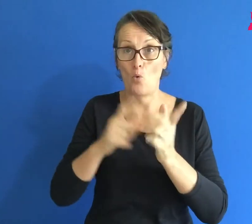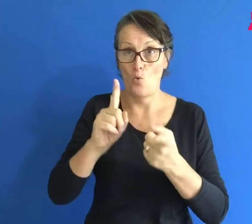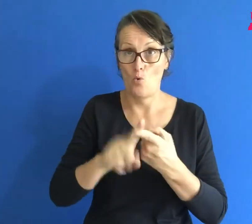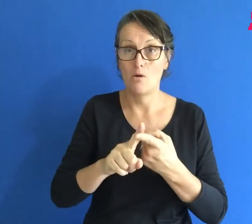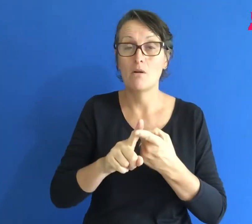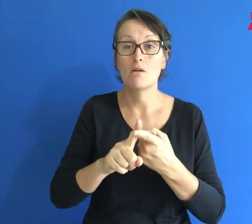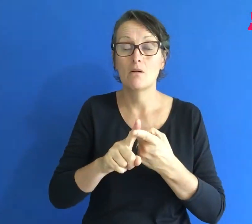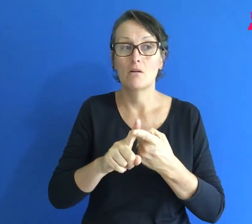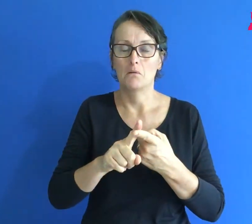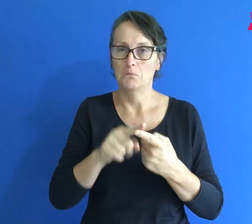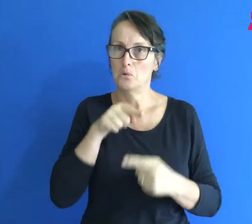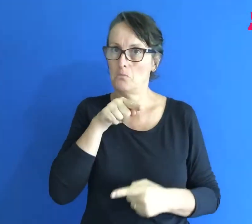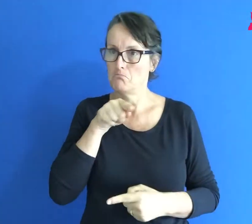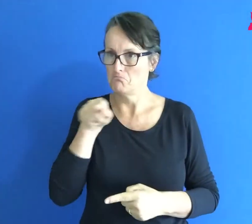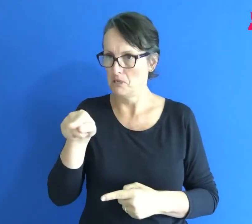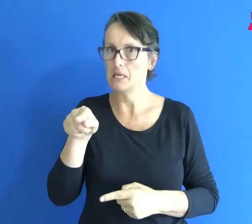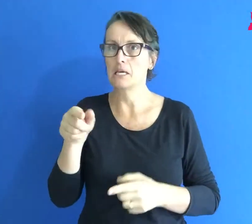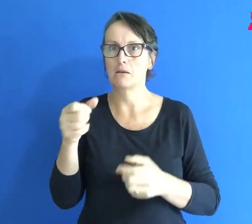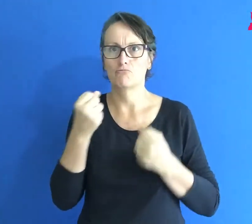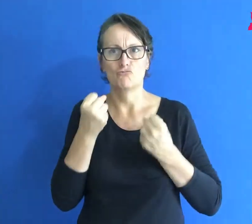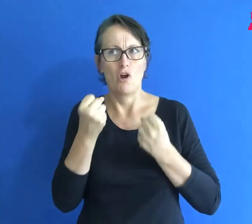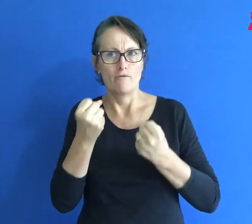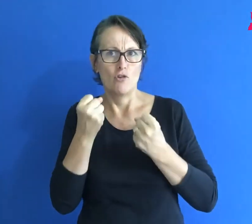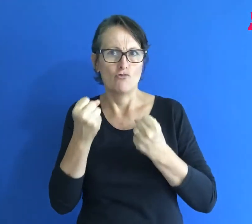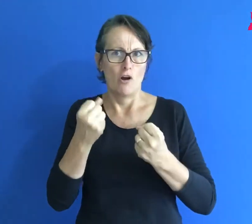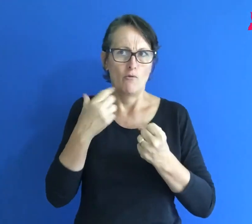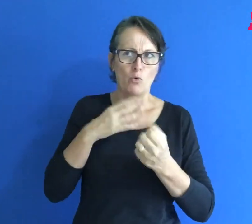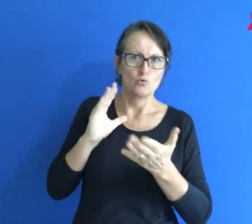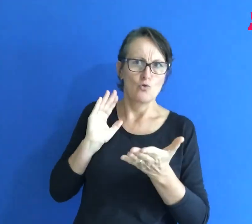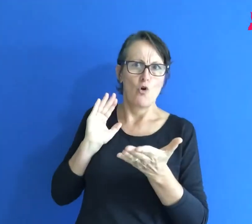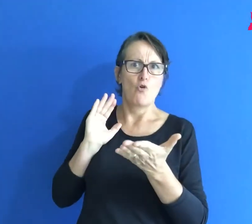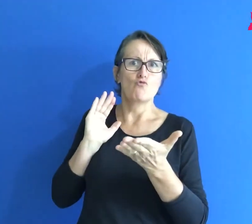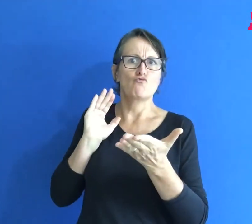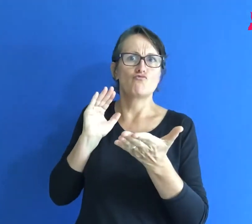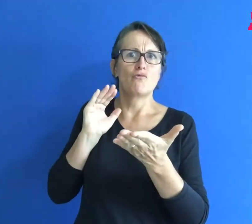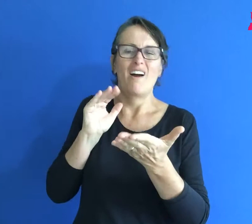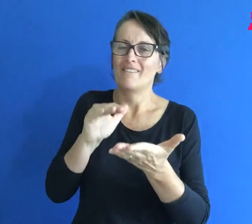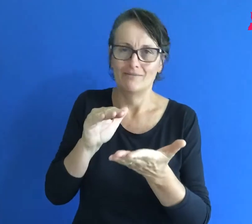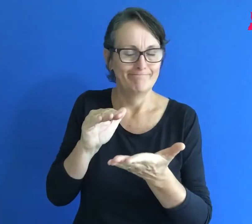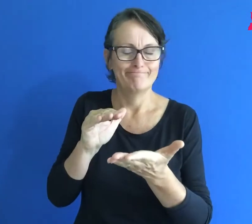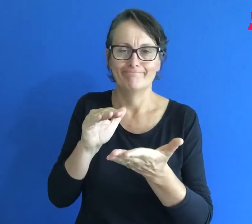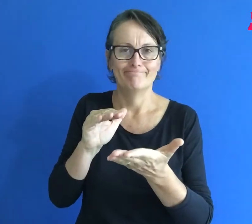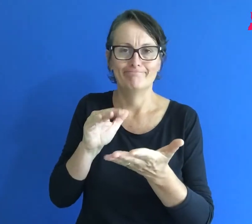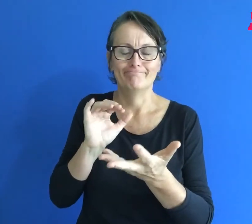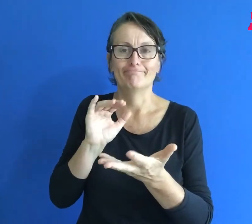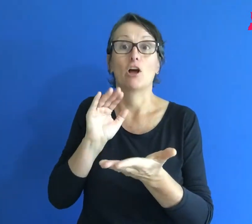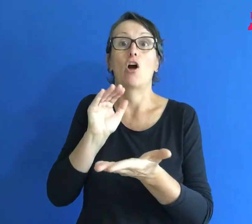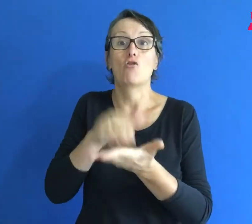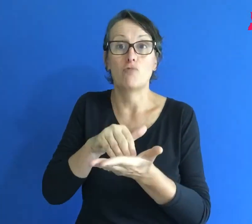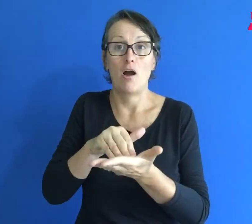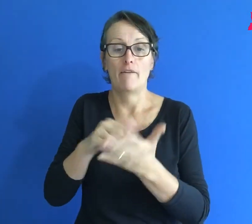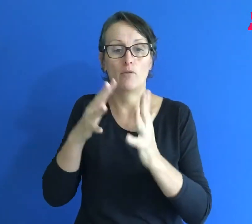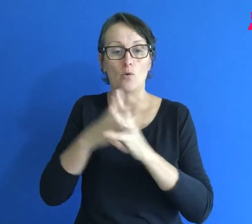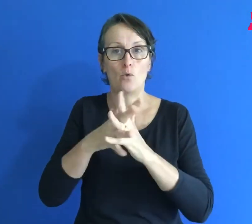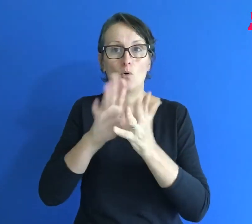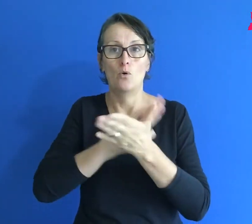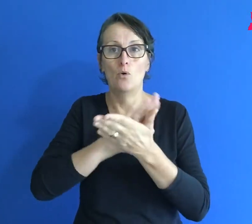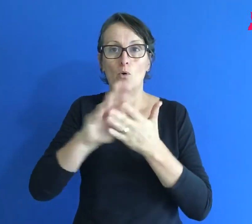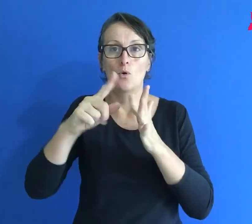started driving the 100 kilometres to Seymour, but he only made it as far as Whittlesea, 30 kilometres down the road, before he was told